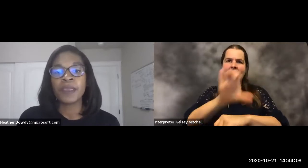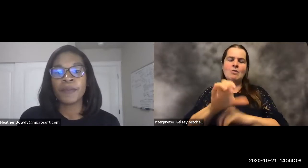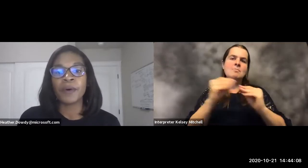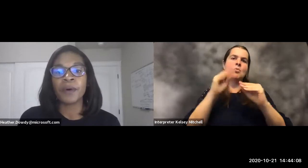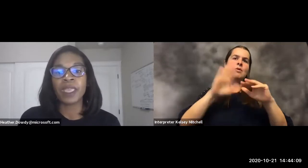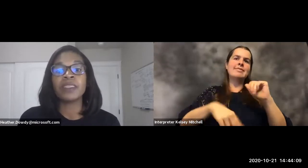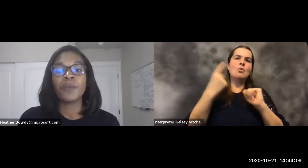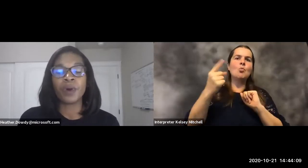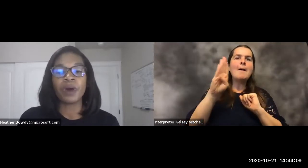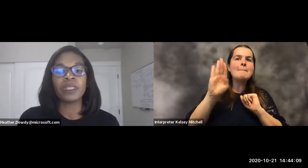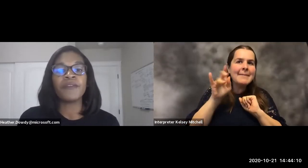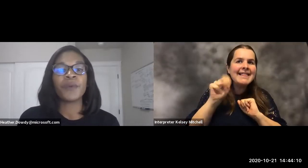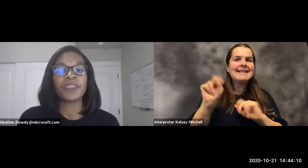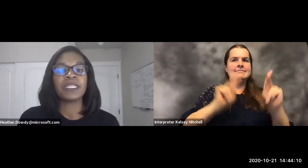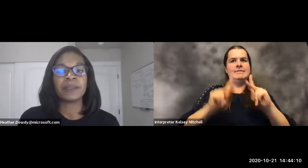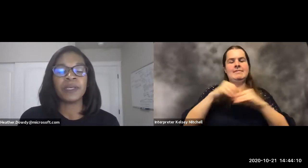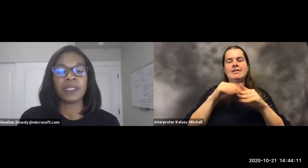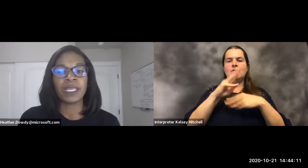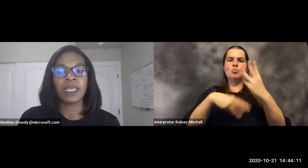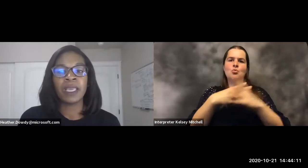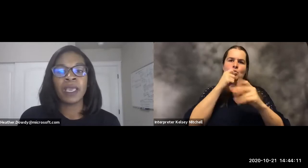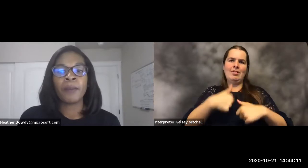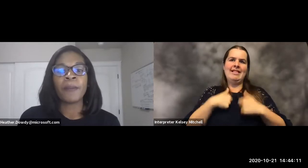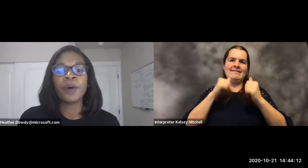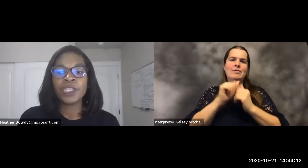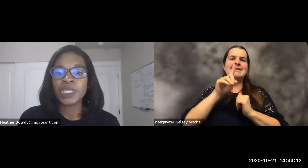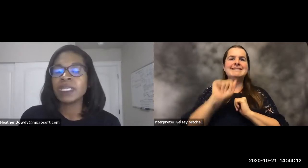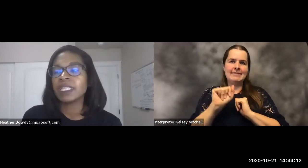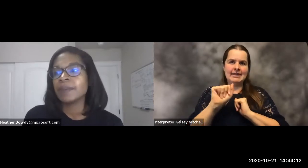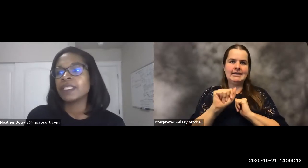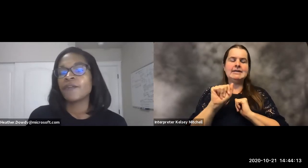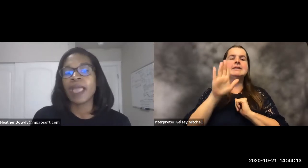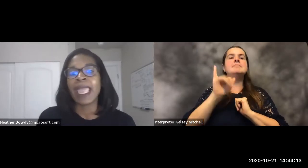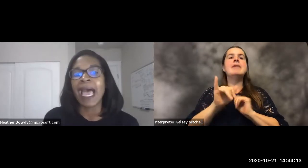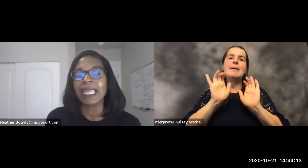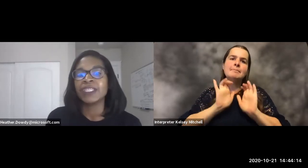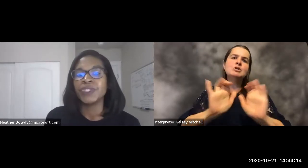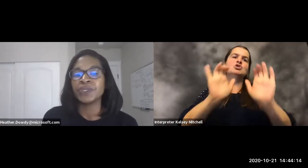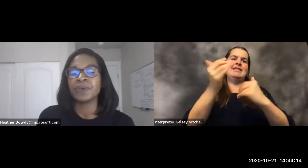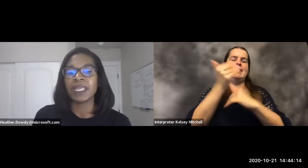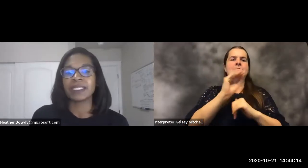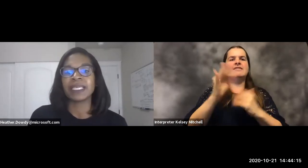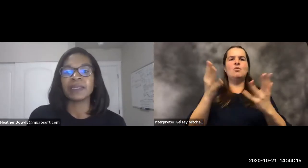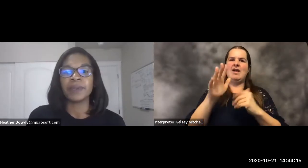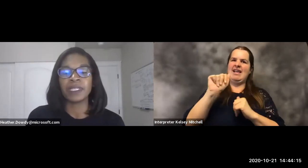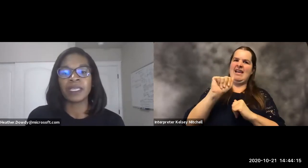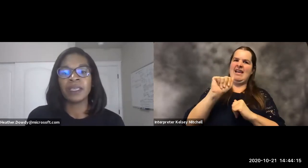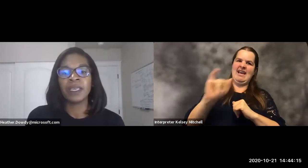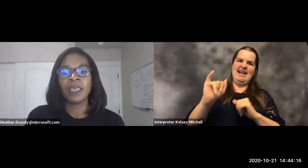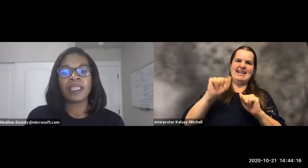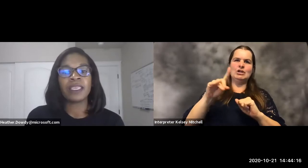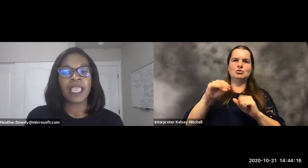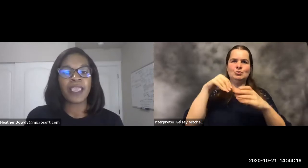billion people in the world living with a disability by pushing the limits of what AI can do in